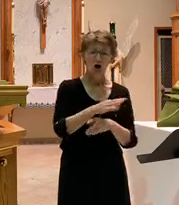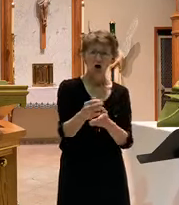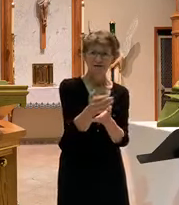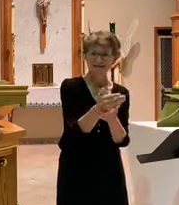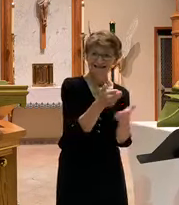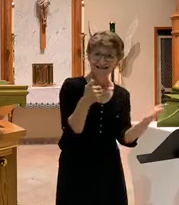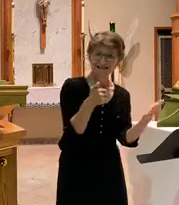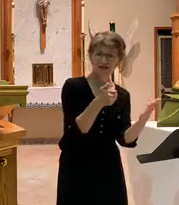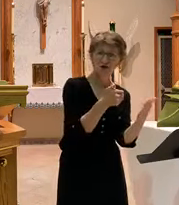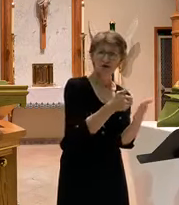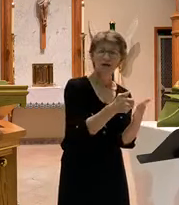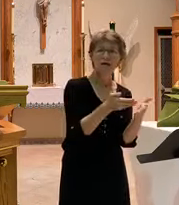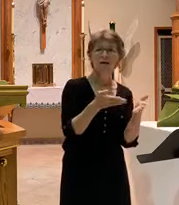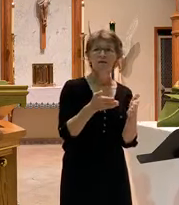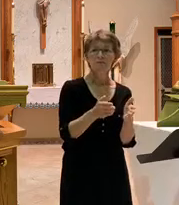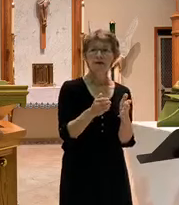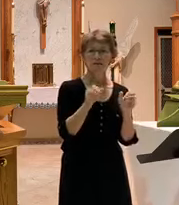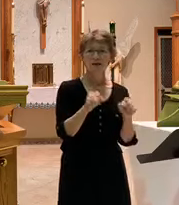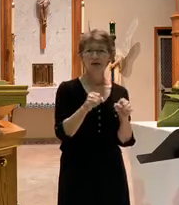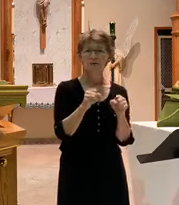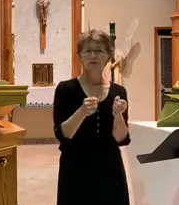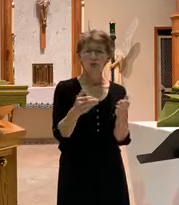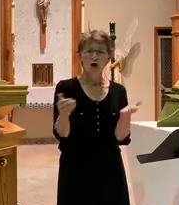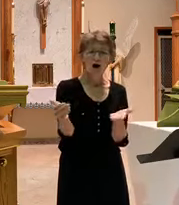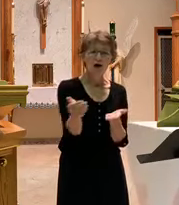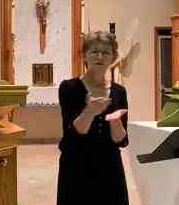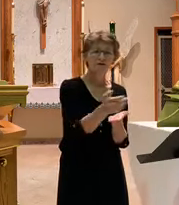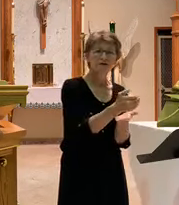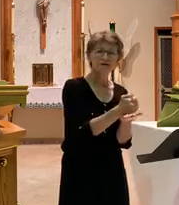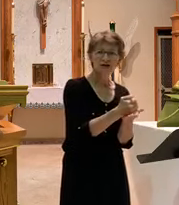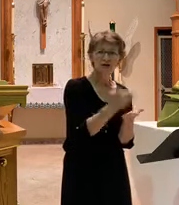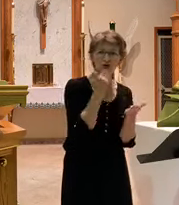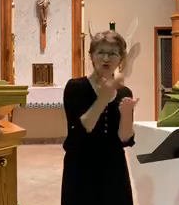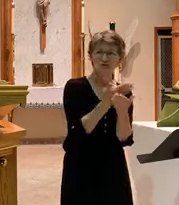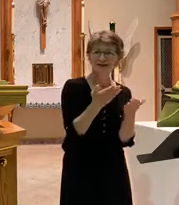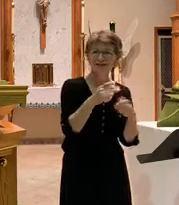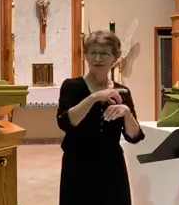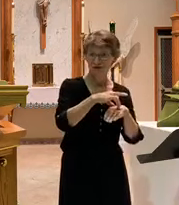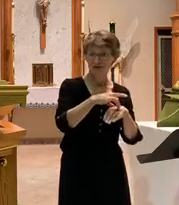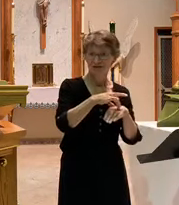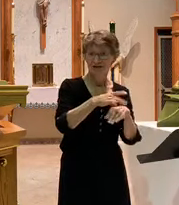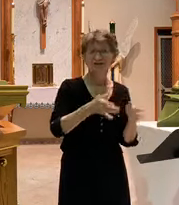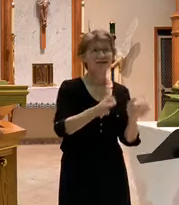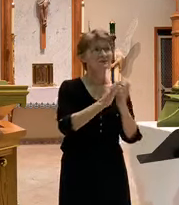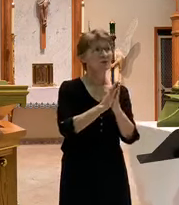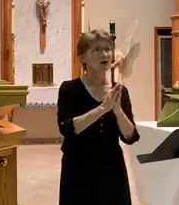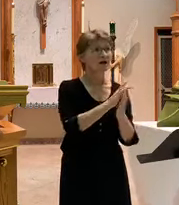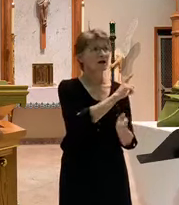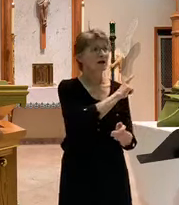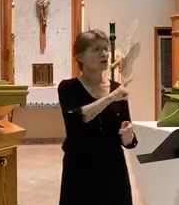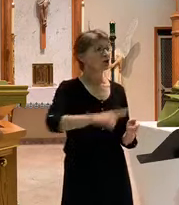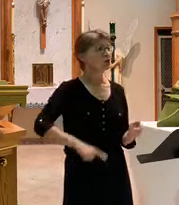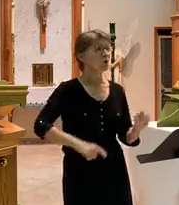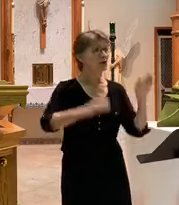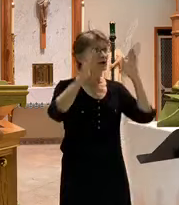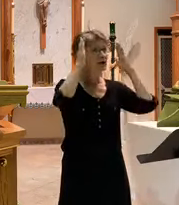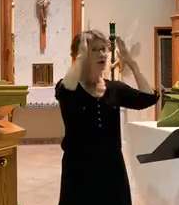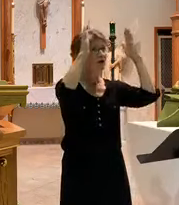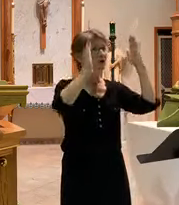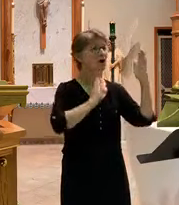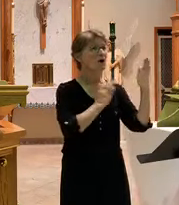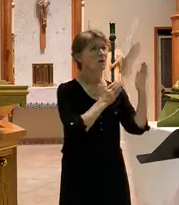near, may they be able to harvest the fruit of the earth. Let us pray to the Lord. Lord, hear